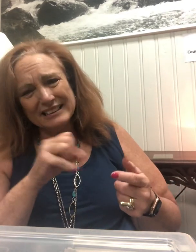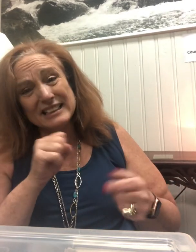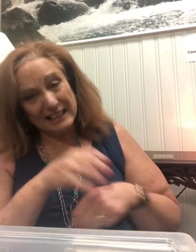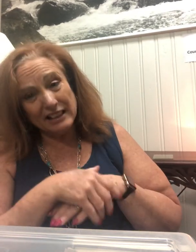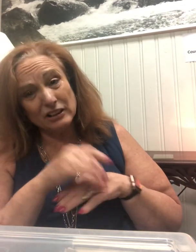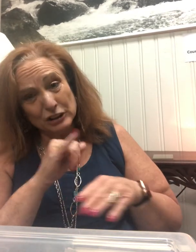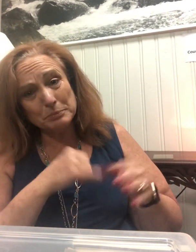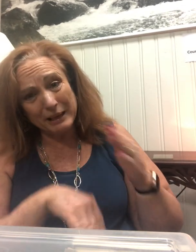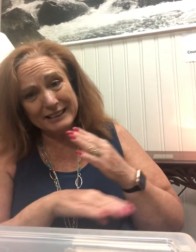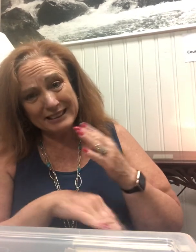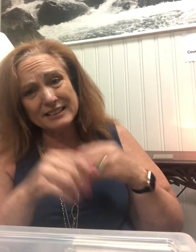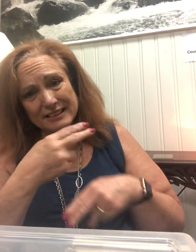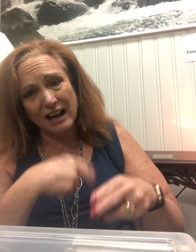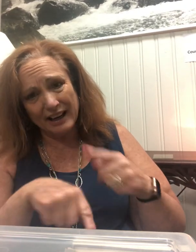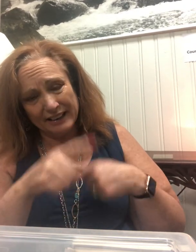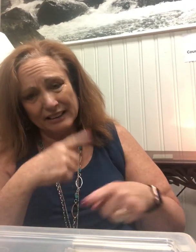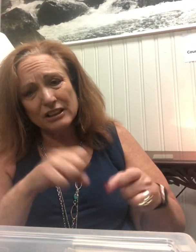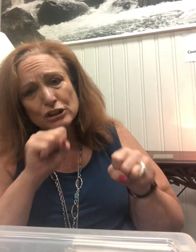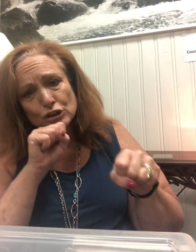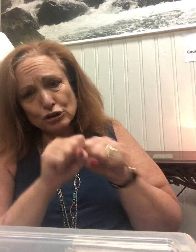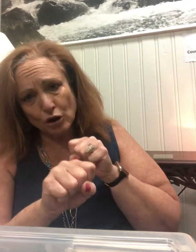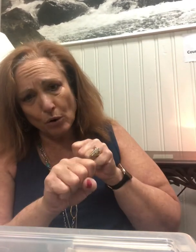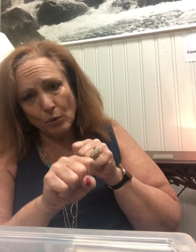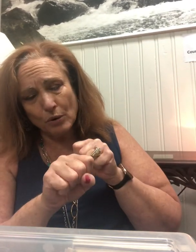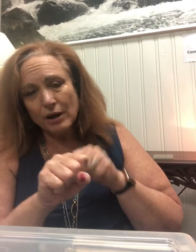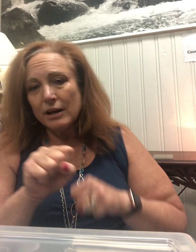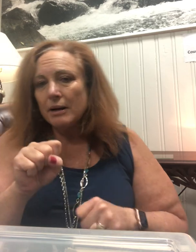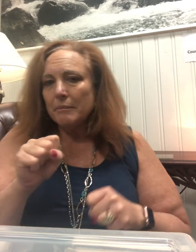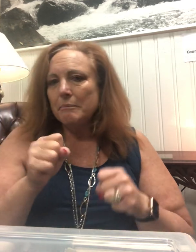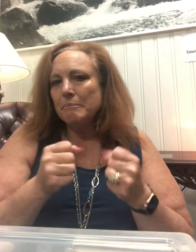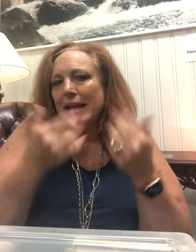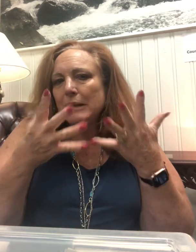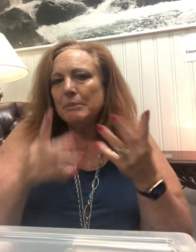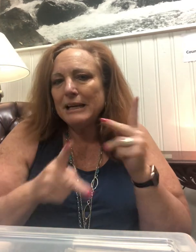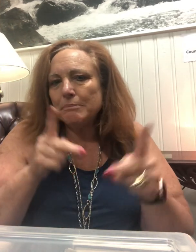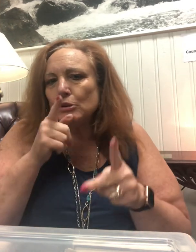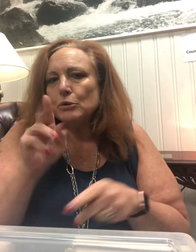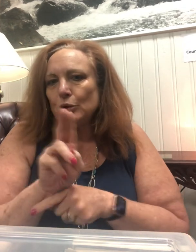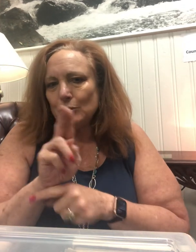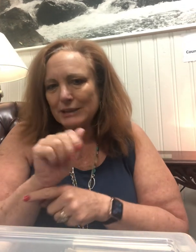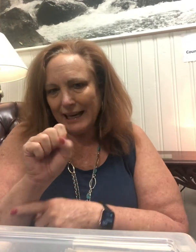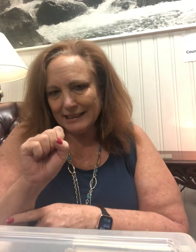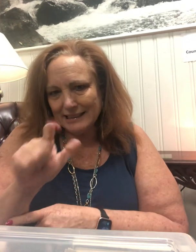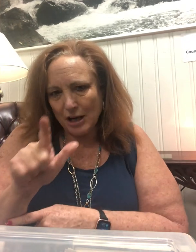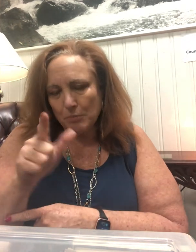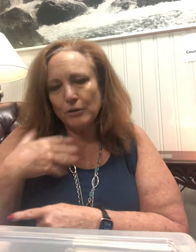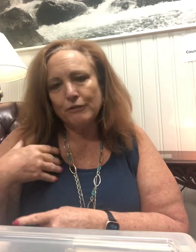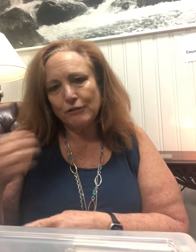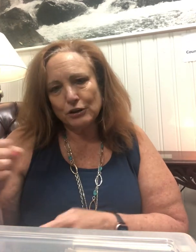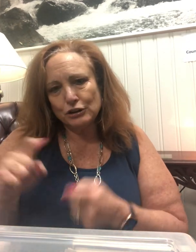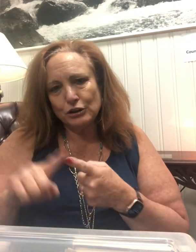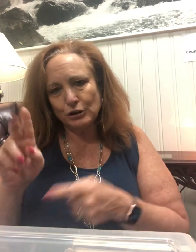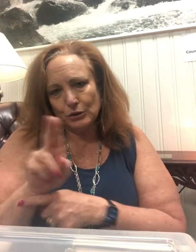an English-based sign, so. Many people who use ASL prefer to